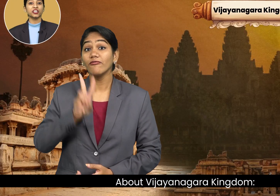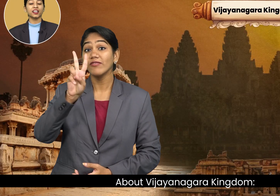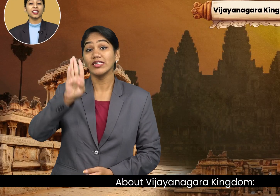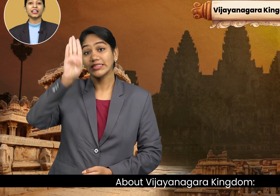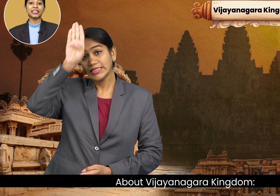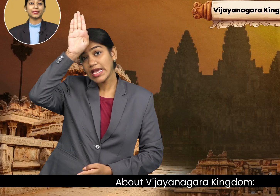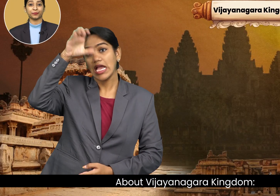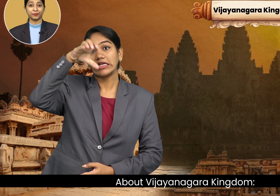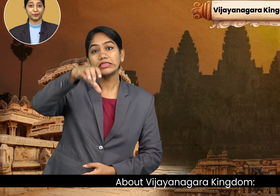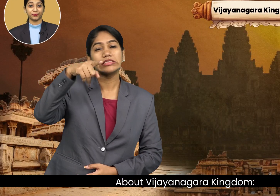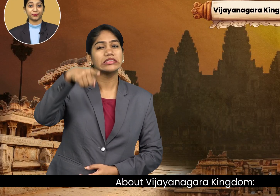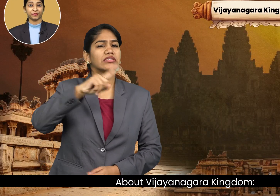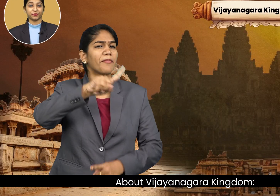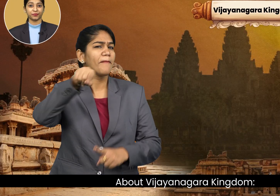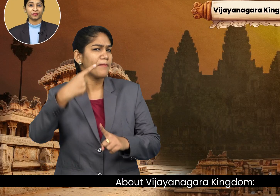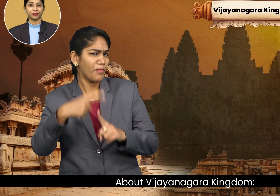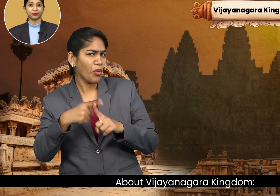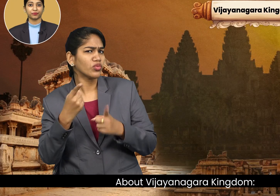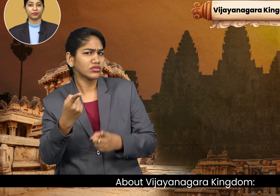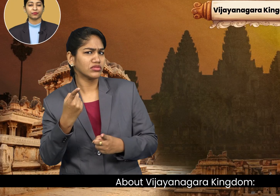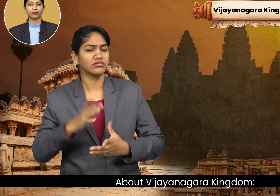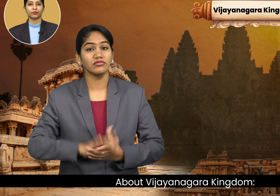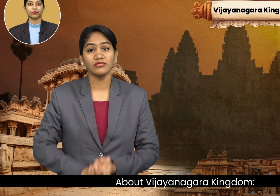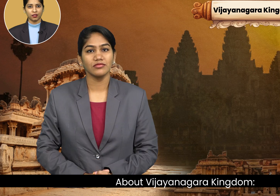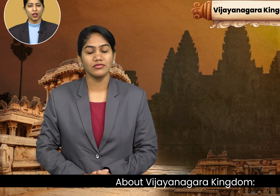About Vijayanagara kingdom.